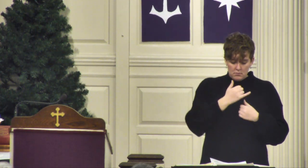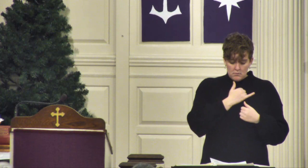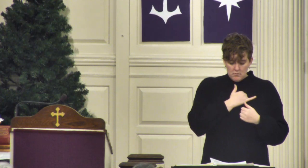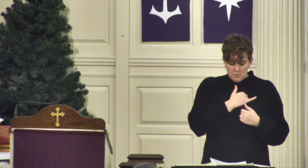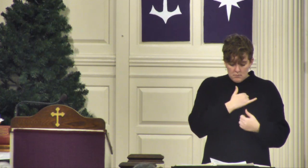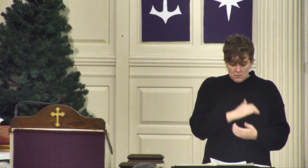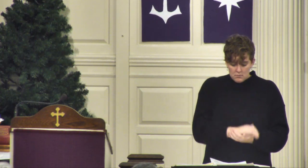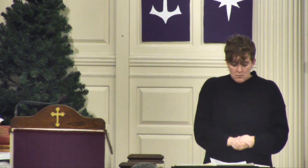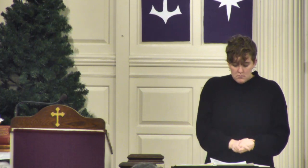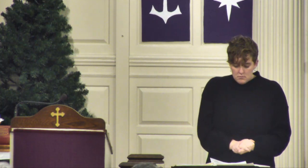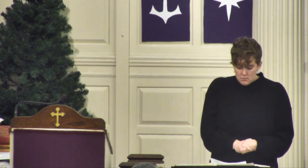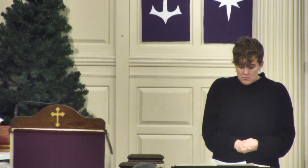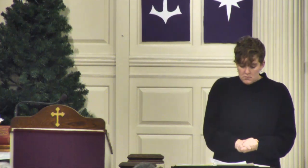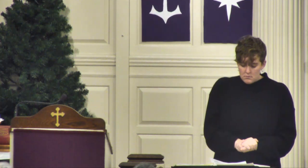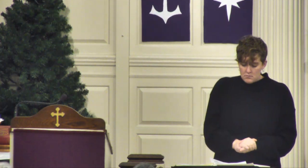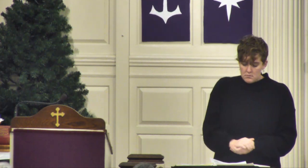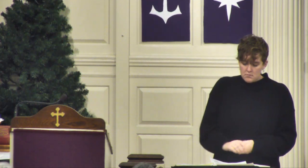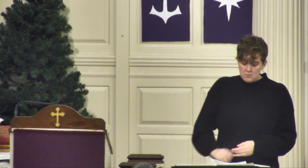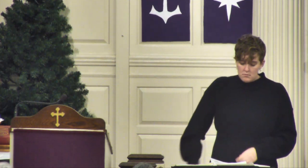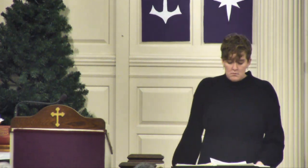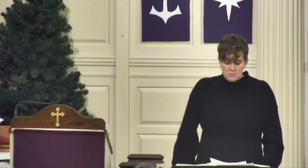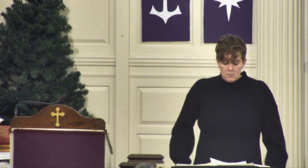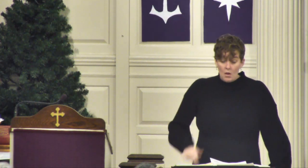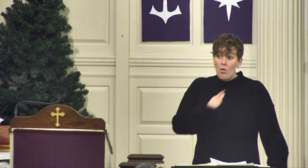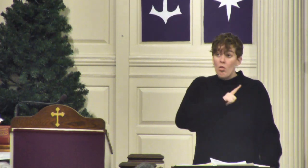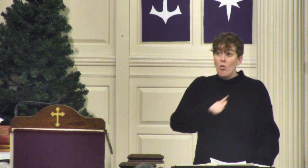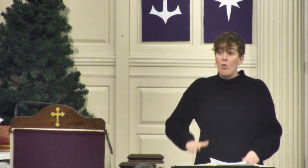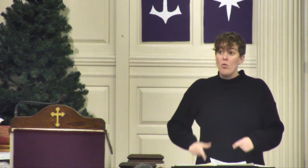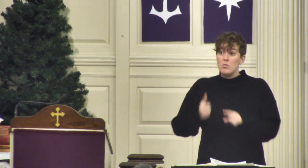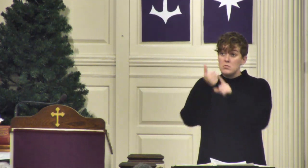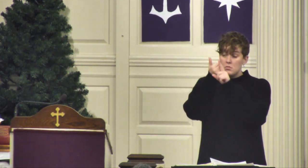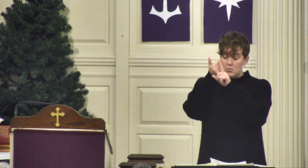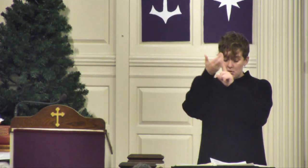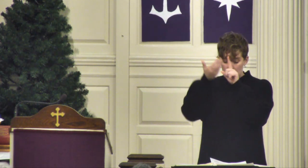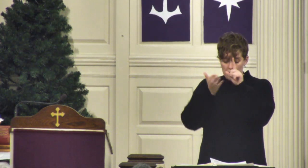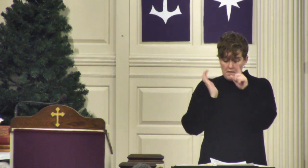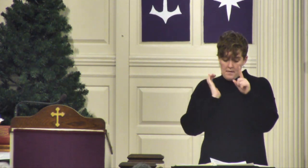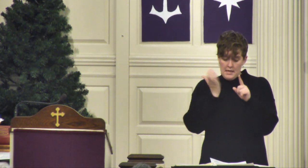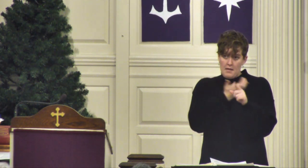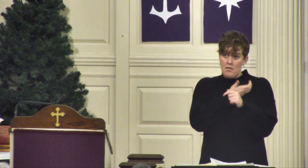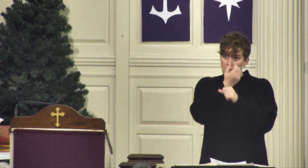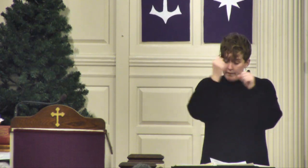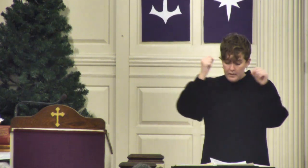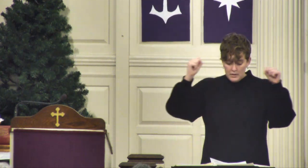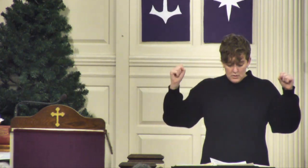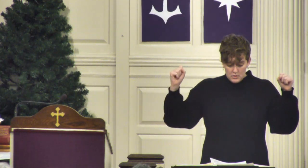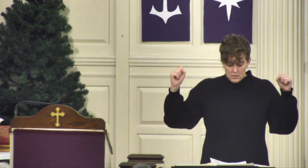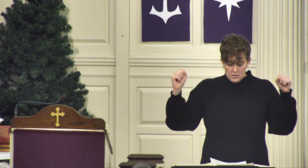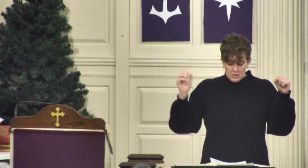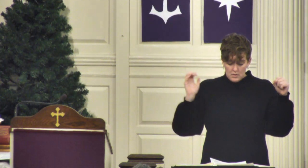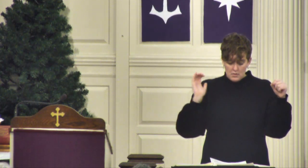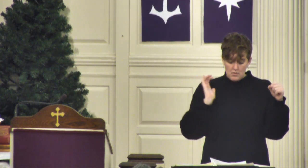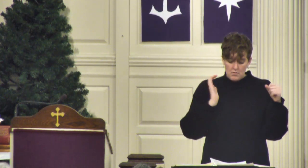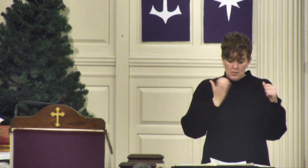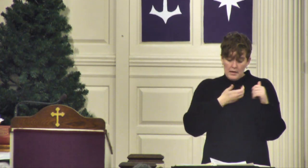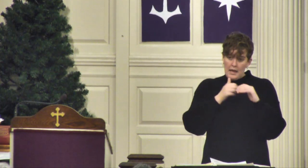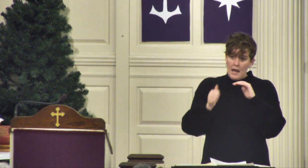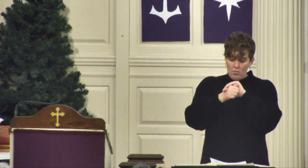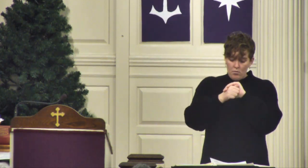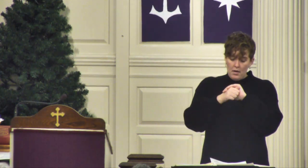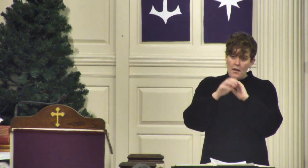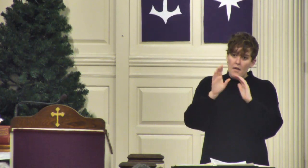may come. For thou art our salvation, Lord,